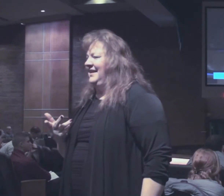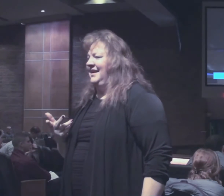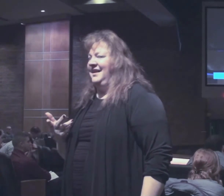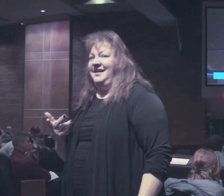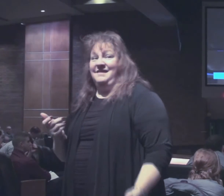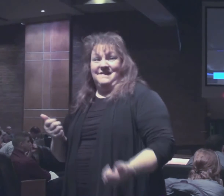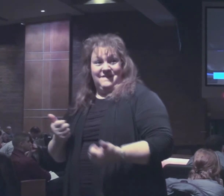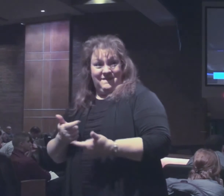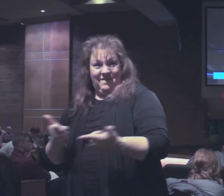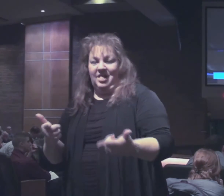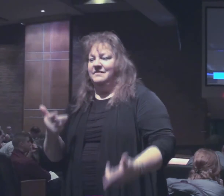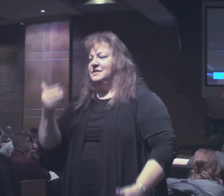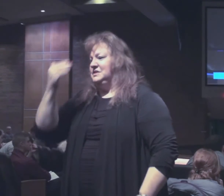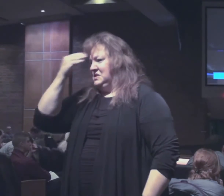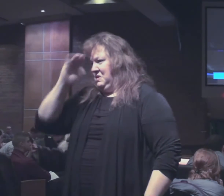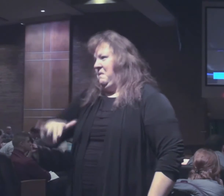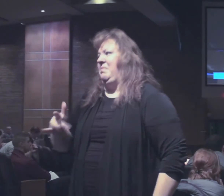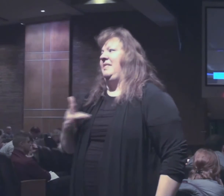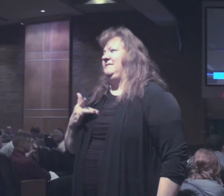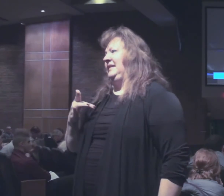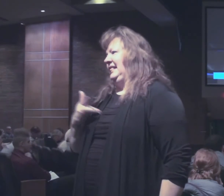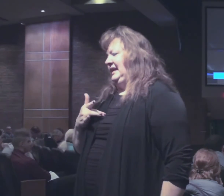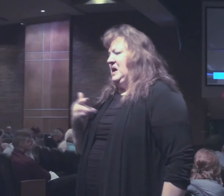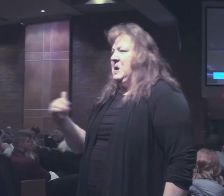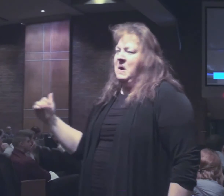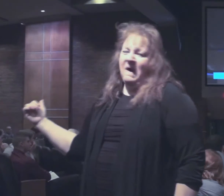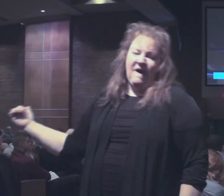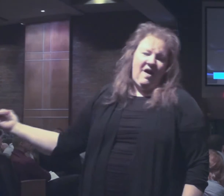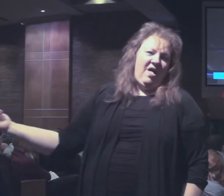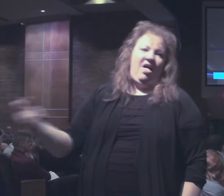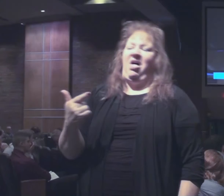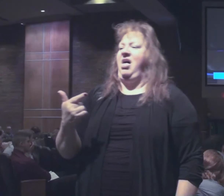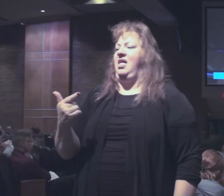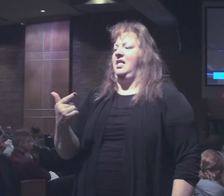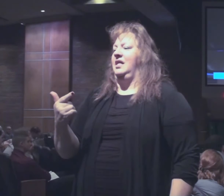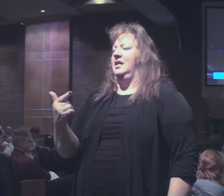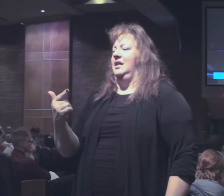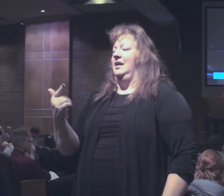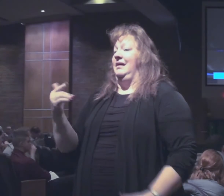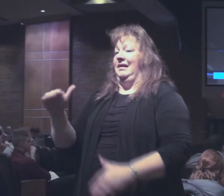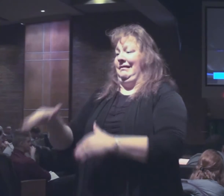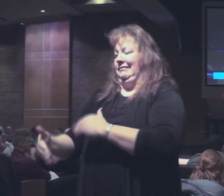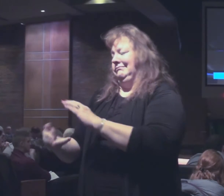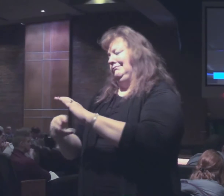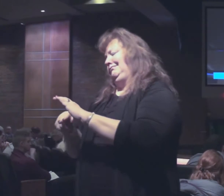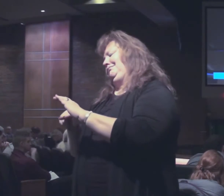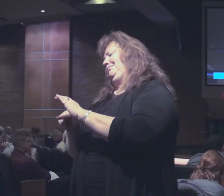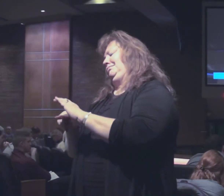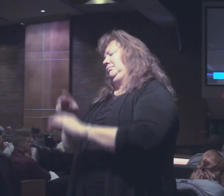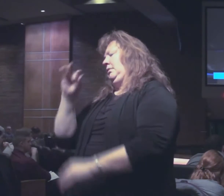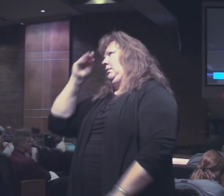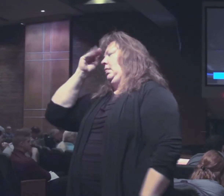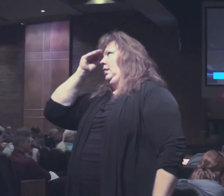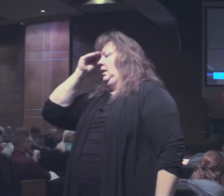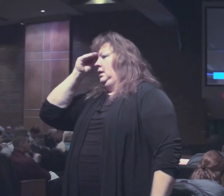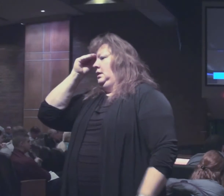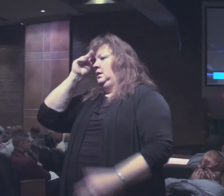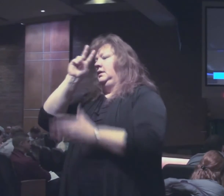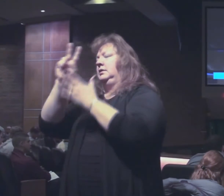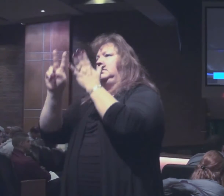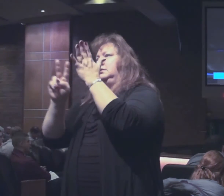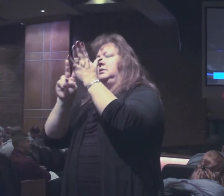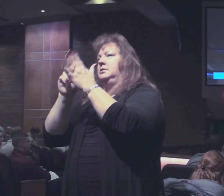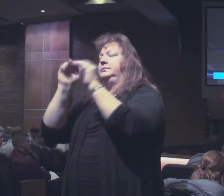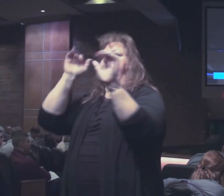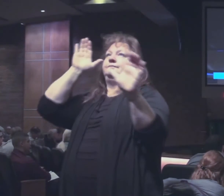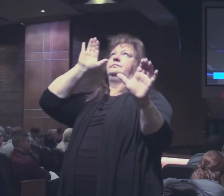All of us can identify with this. All of us know what it's like to have gone to bed with things on our mind, and 2 hours after